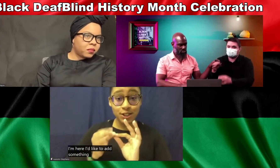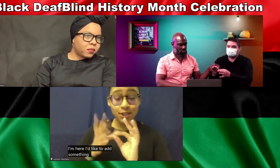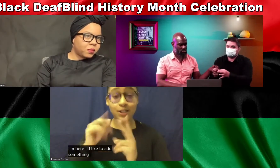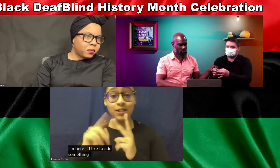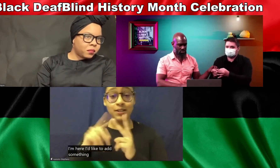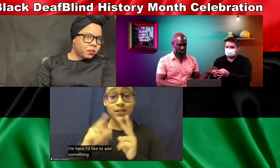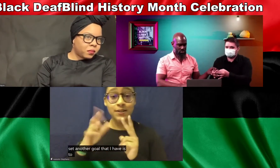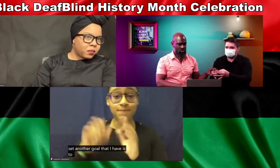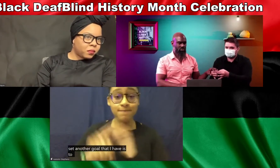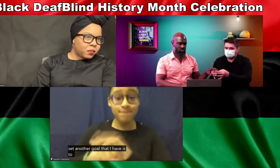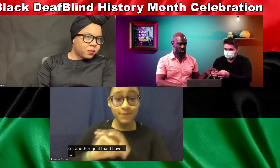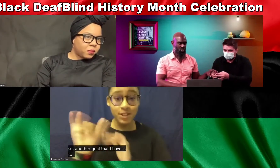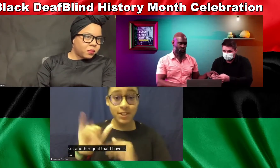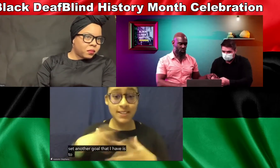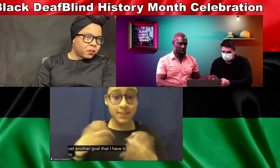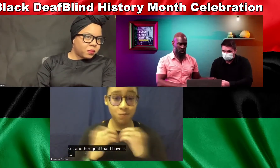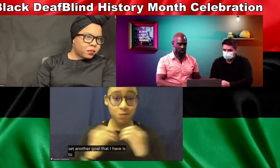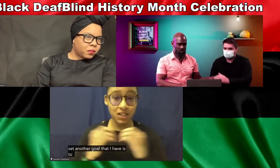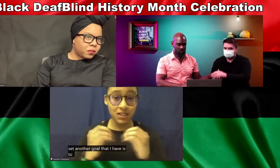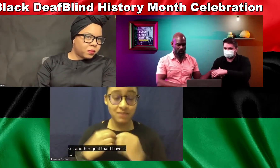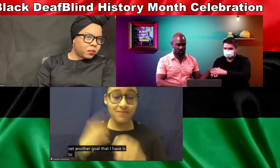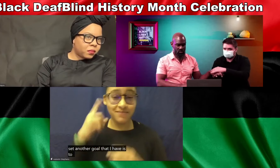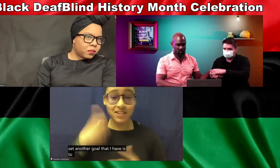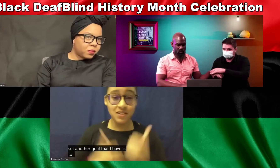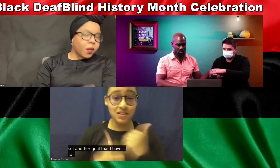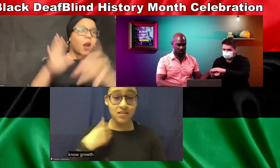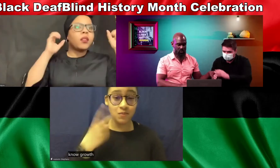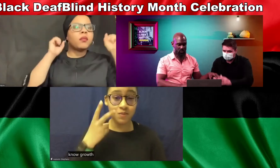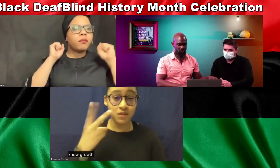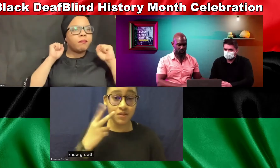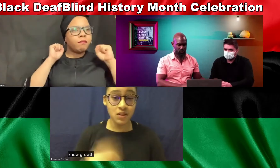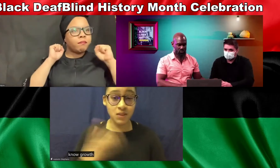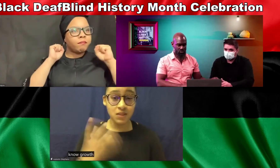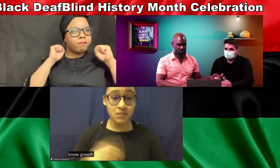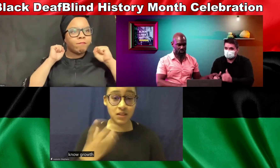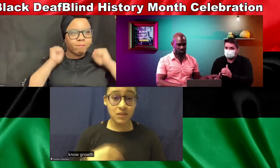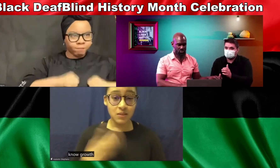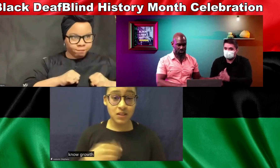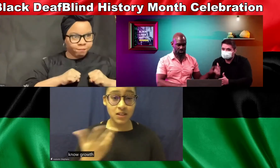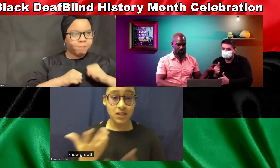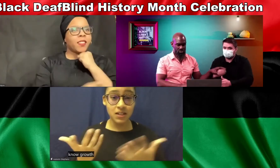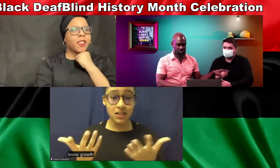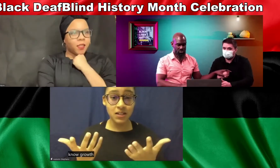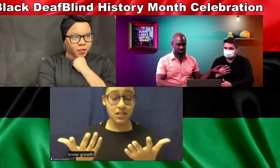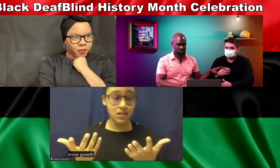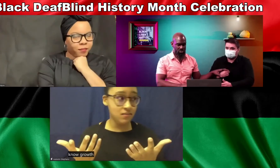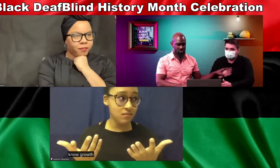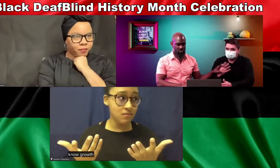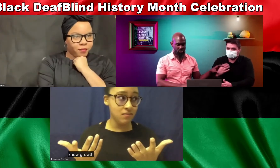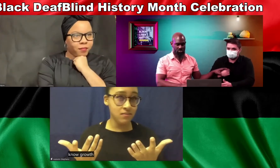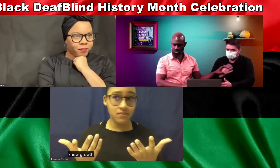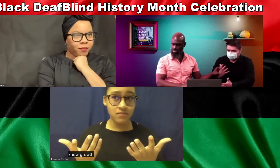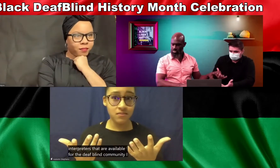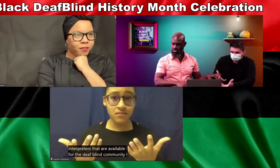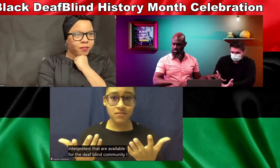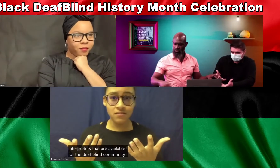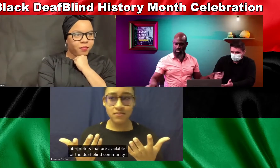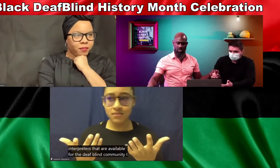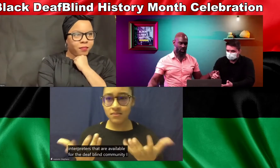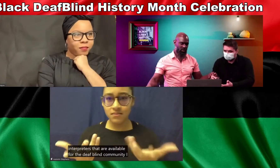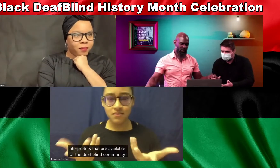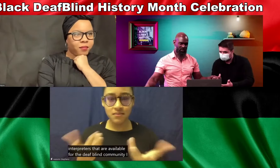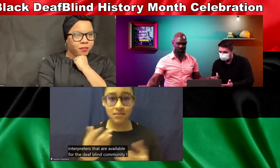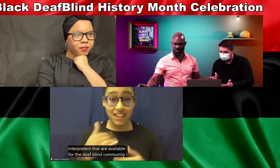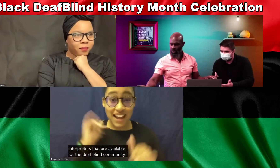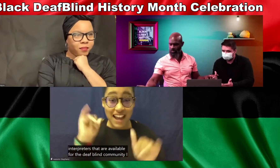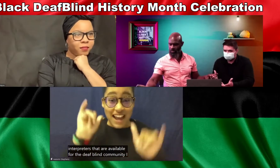grow the interpreters that are available for the deafblind community. I mean, as often we see white interpreters